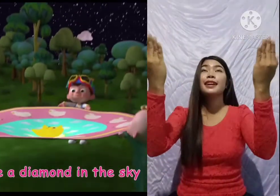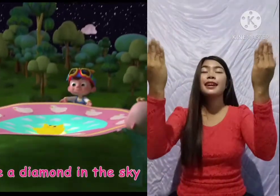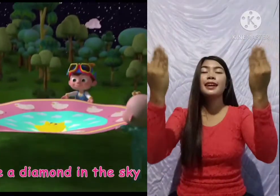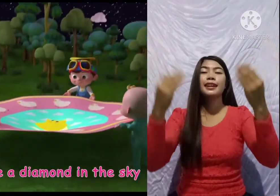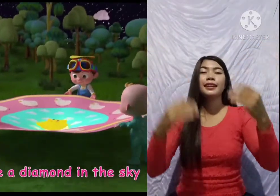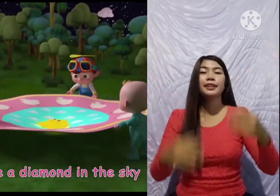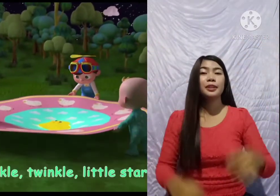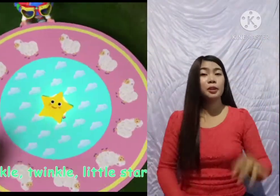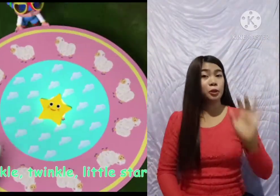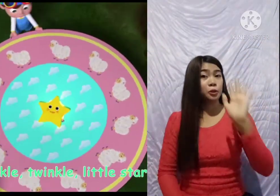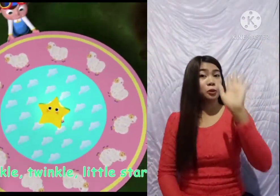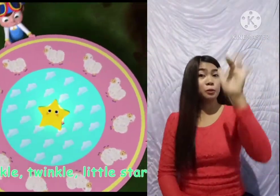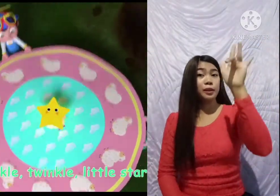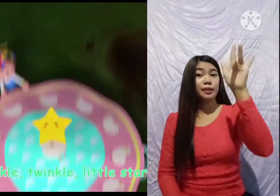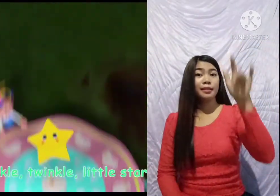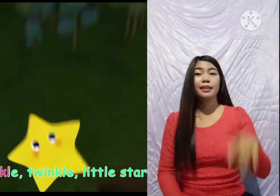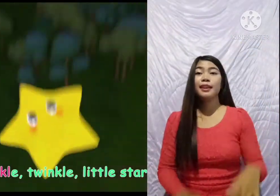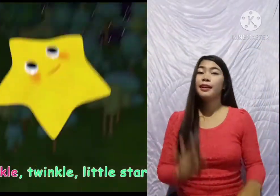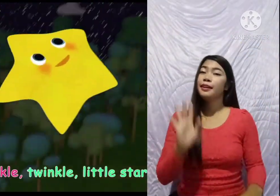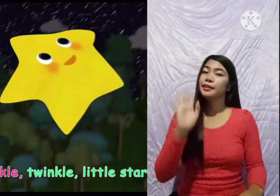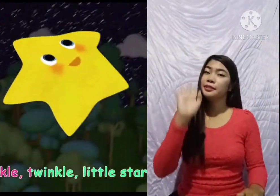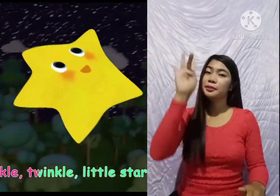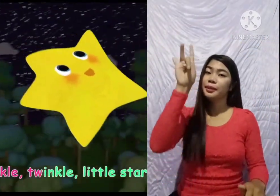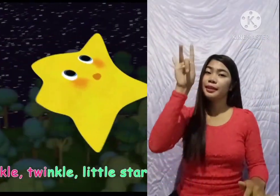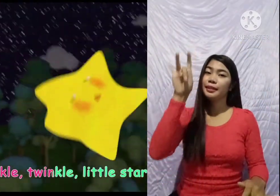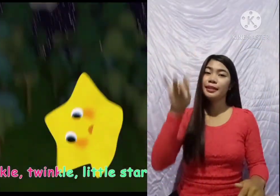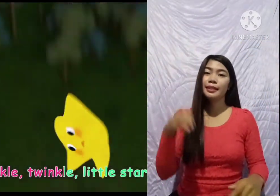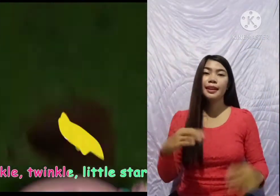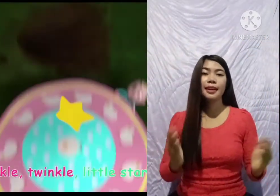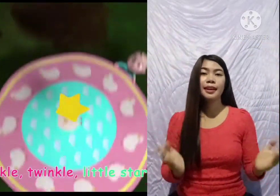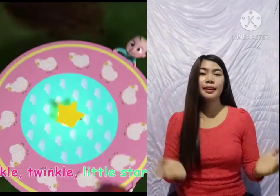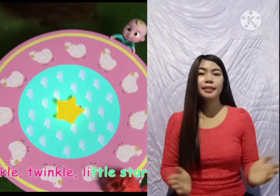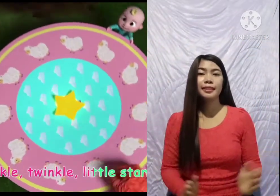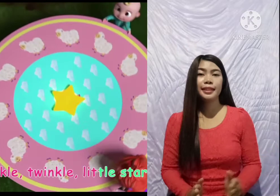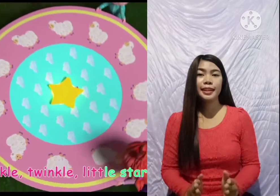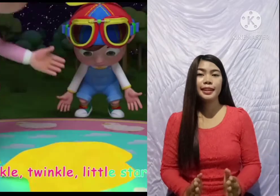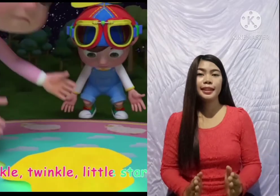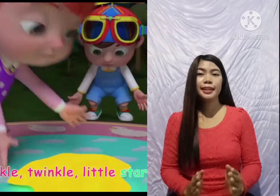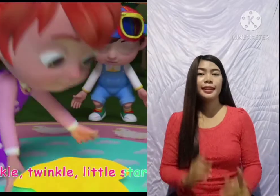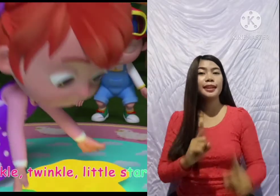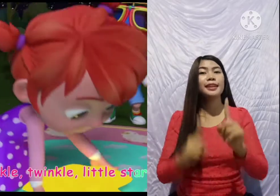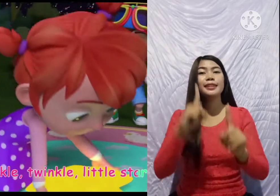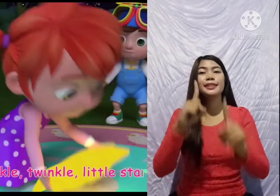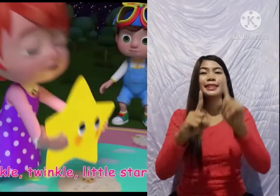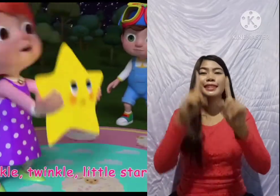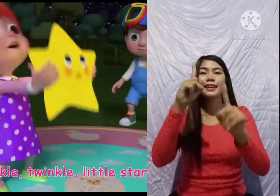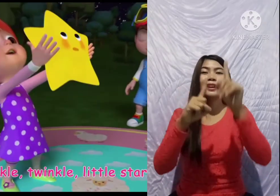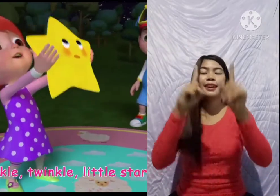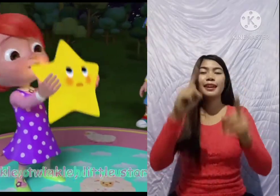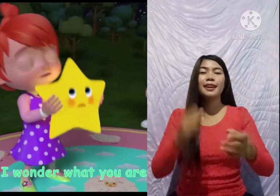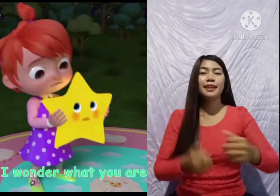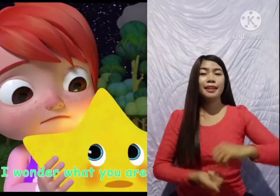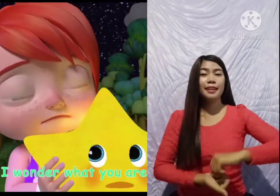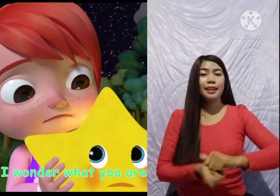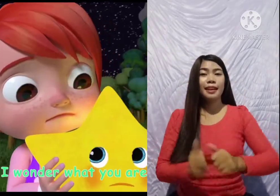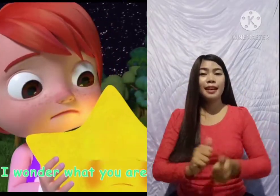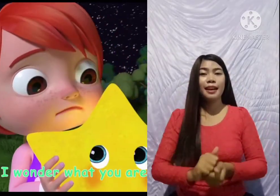sky. Twinkle twinkle little star,